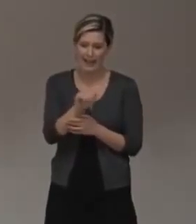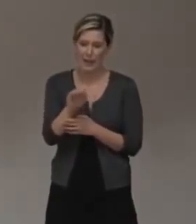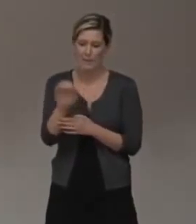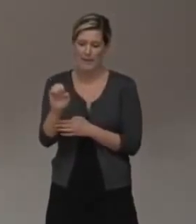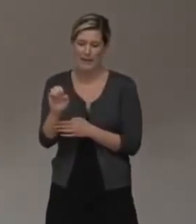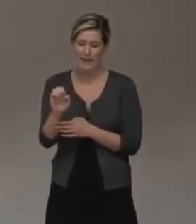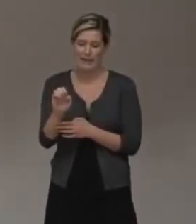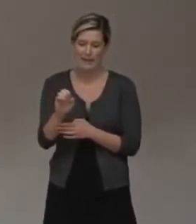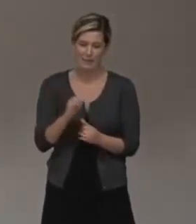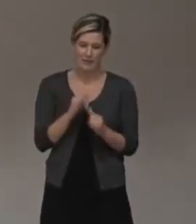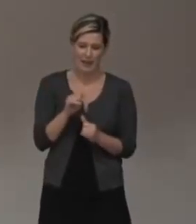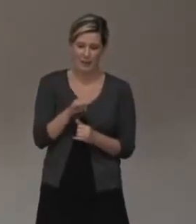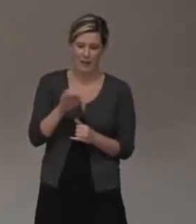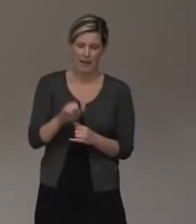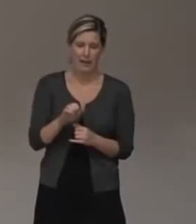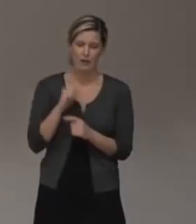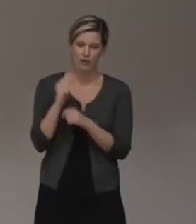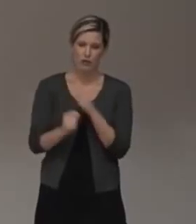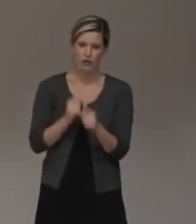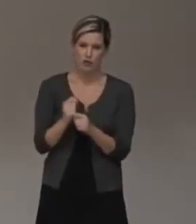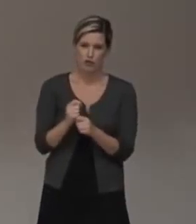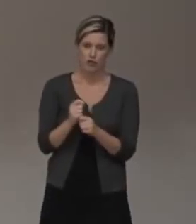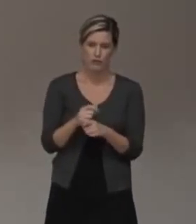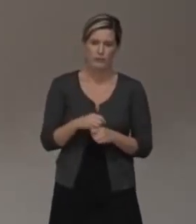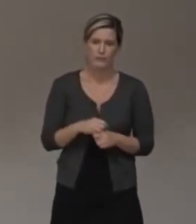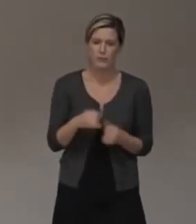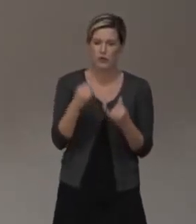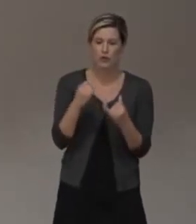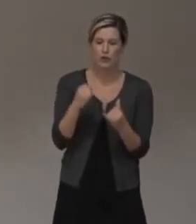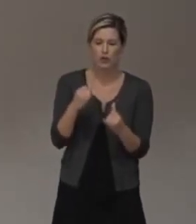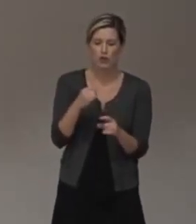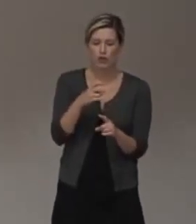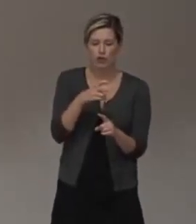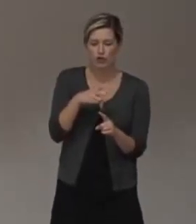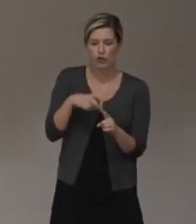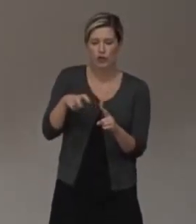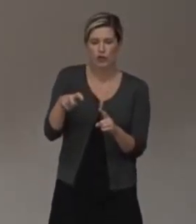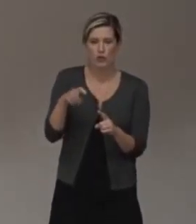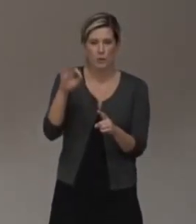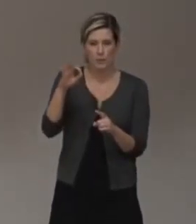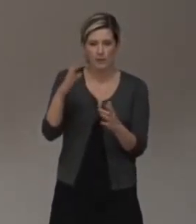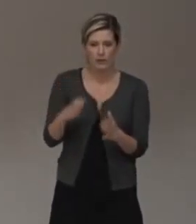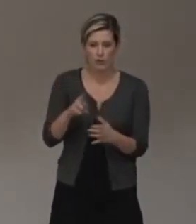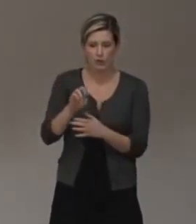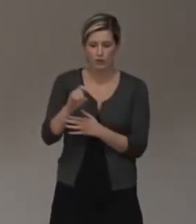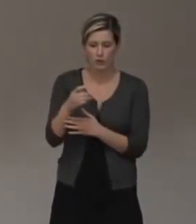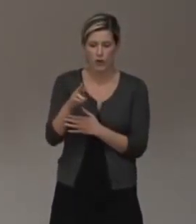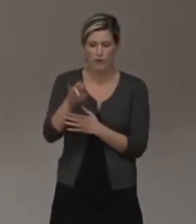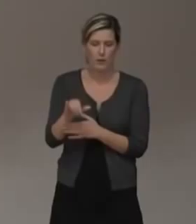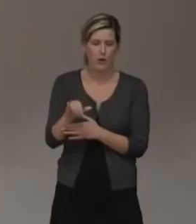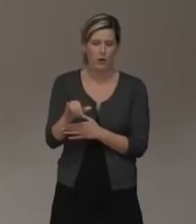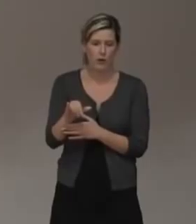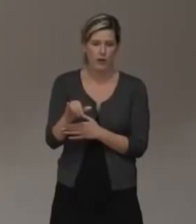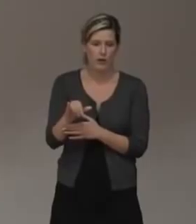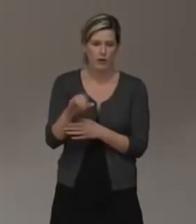African Methodist Episcopal tradition, and is currently a transitional minister at Roxbury Presbyterian Church in